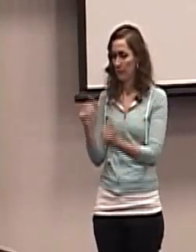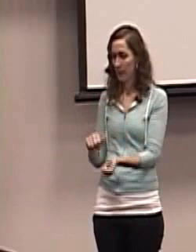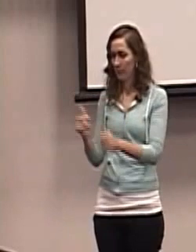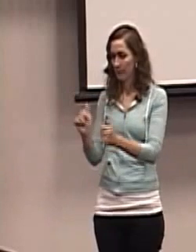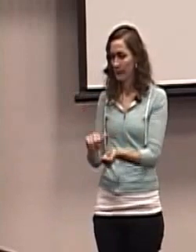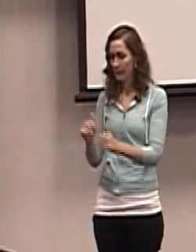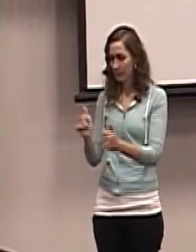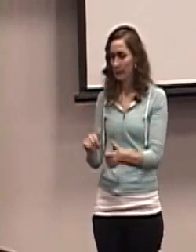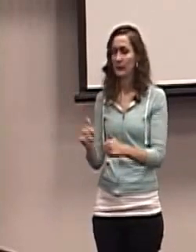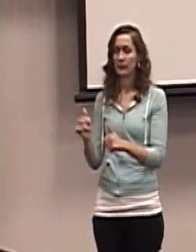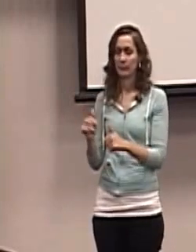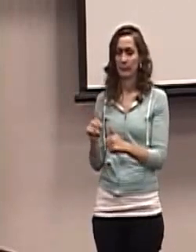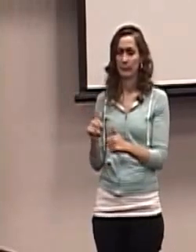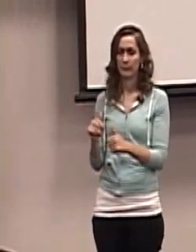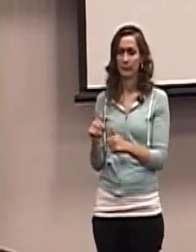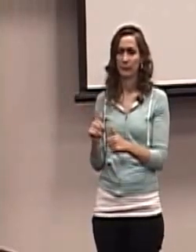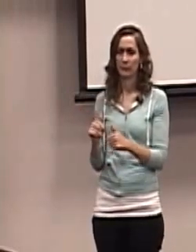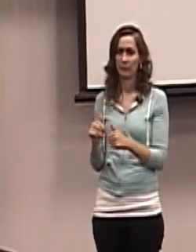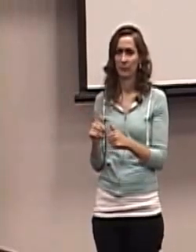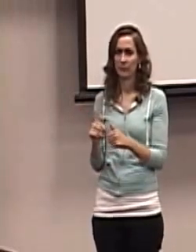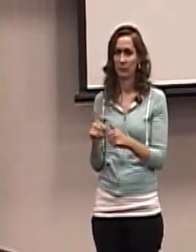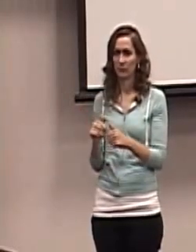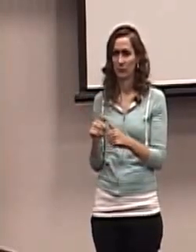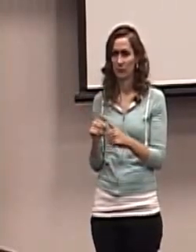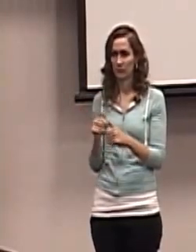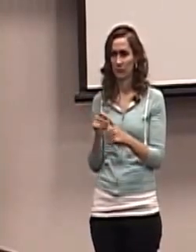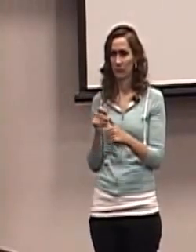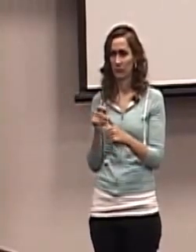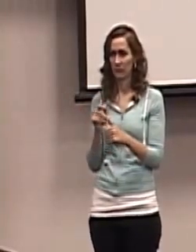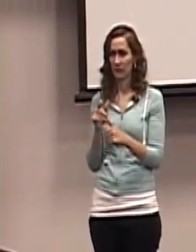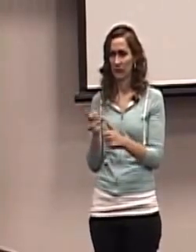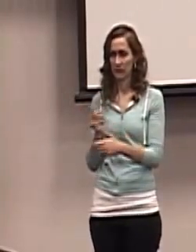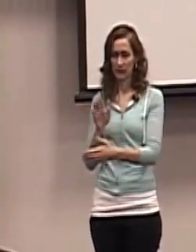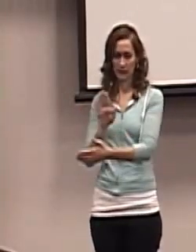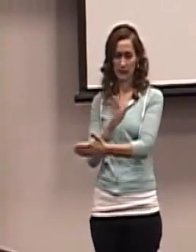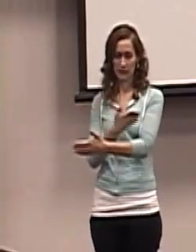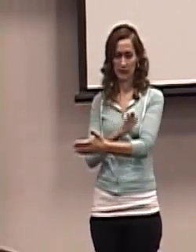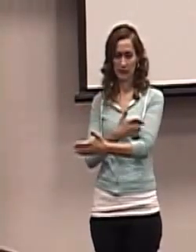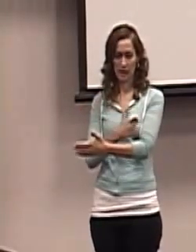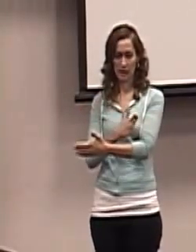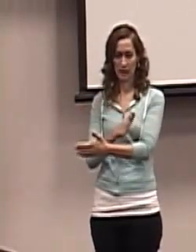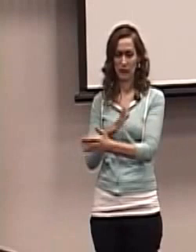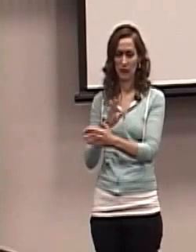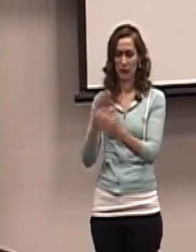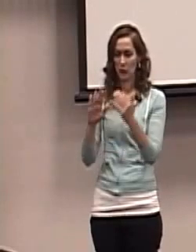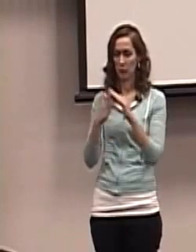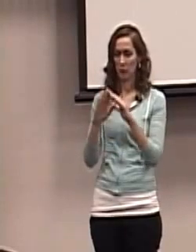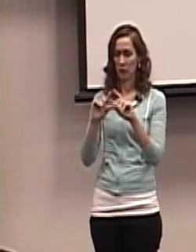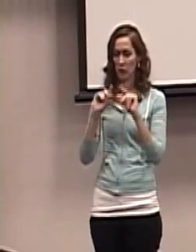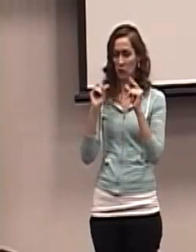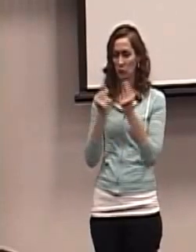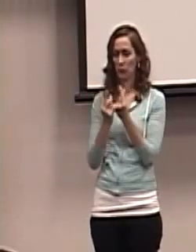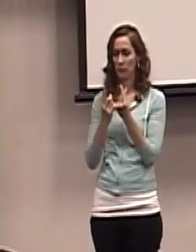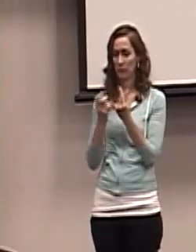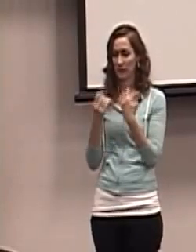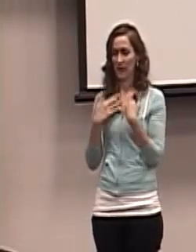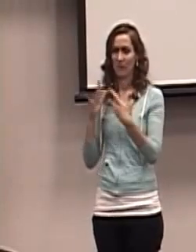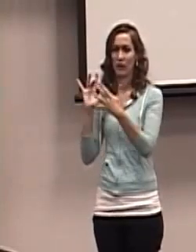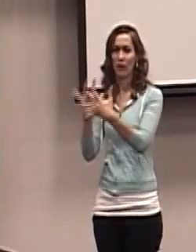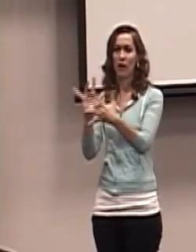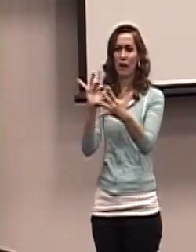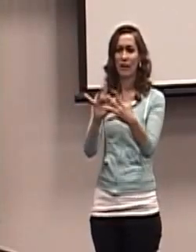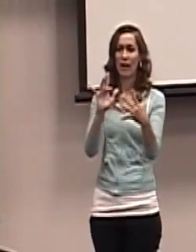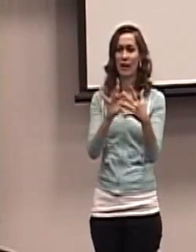that. She sang in a local community group that gave her insight and contact